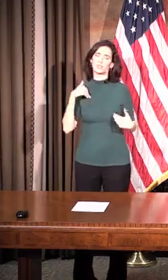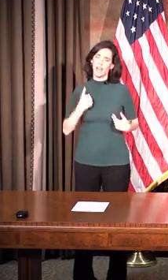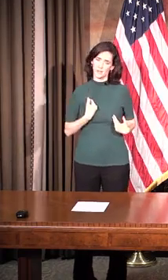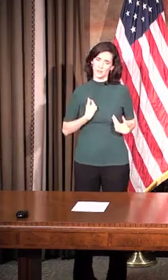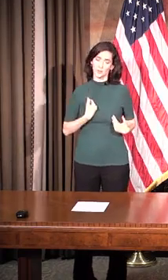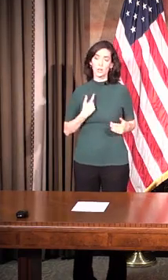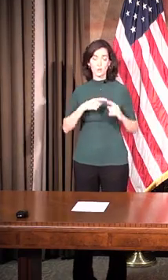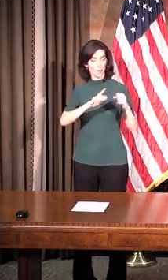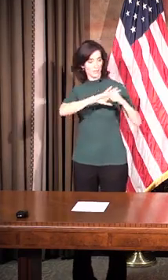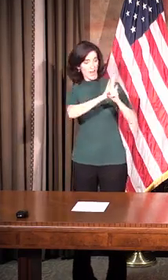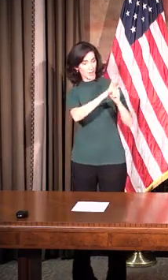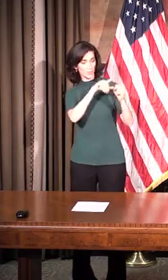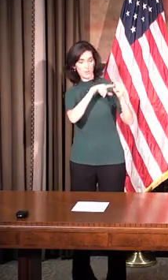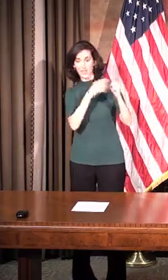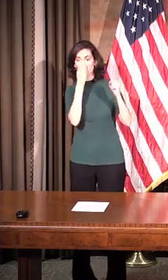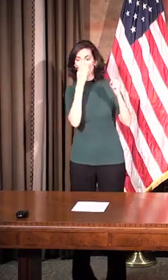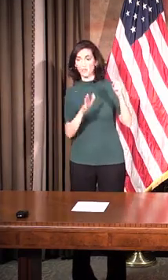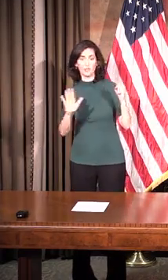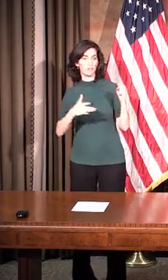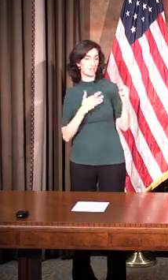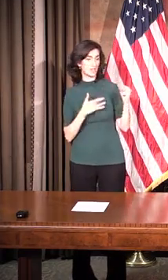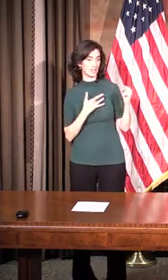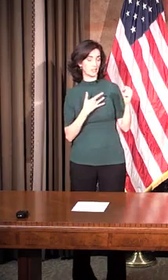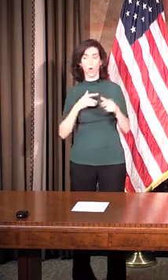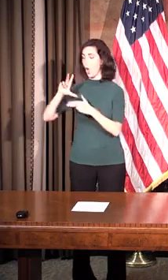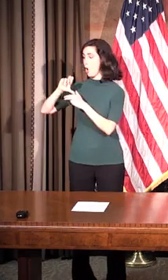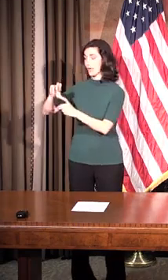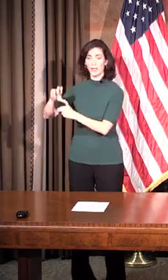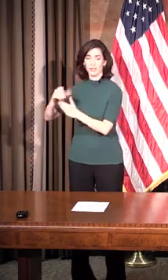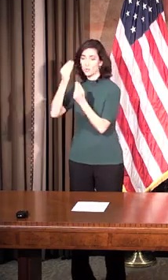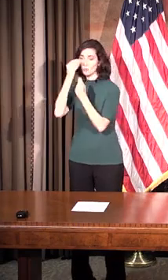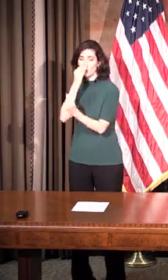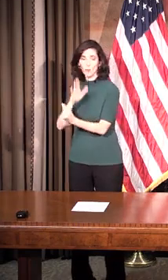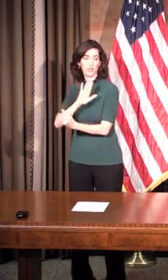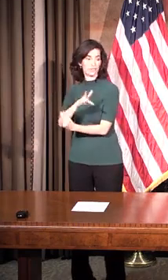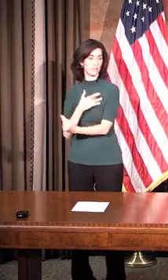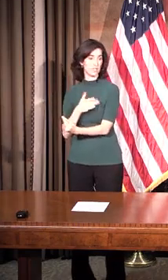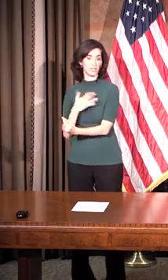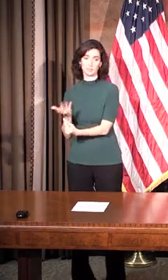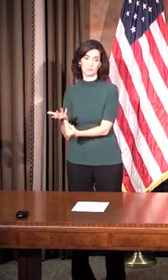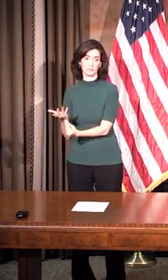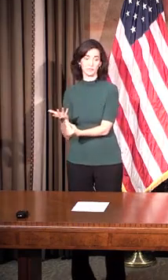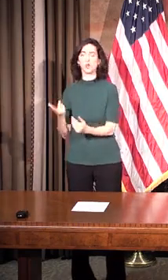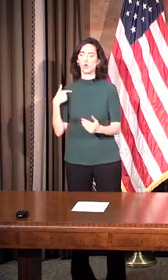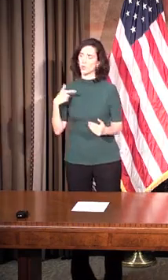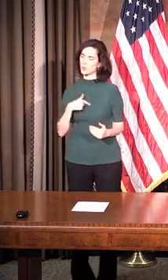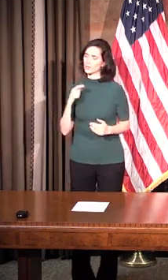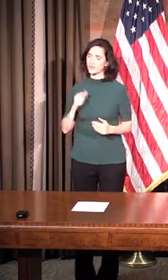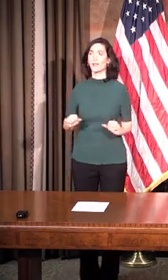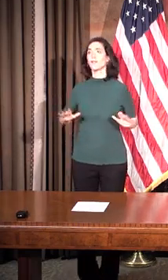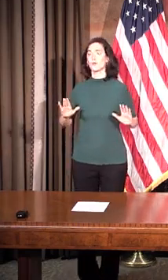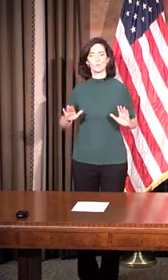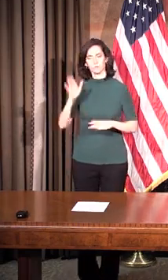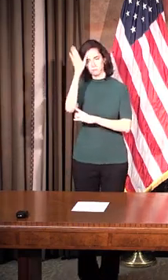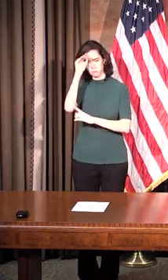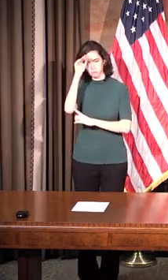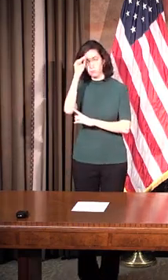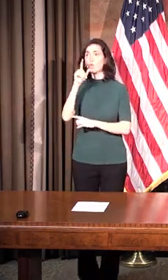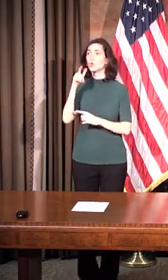Nature is going to take that into account. We have to be resolute, and we need leaders to